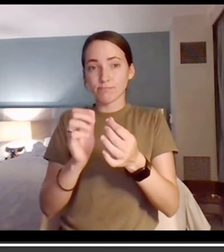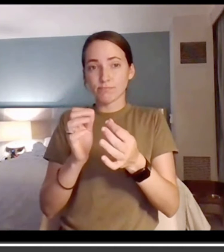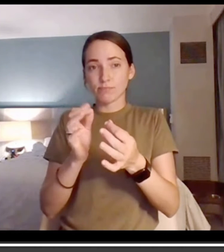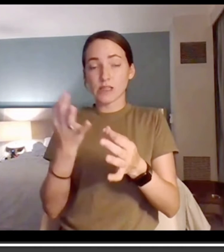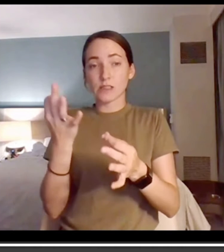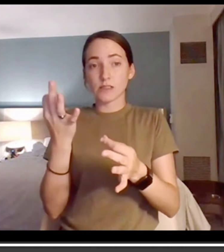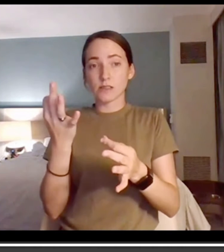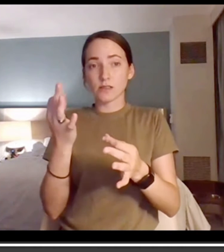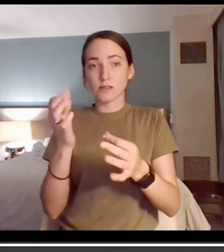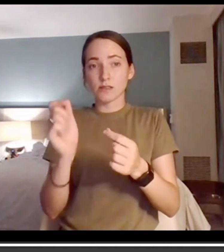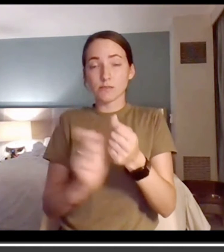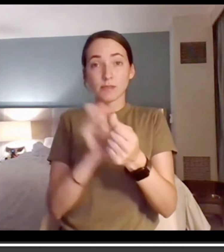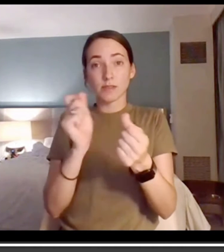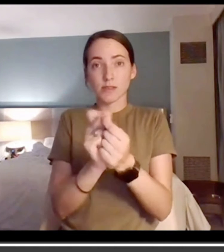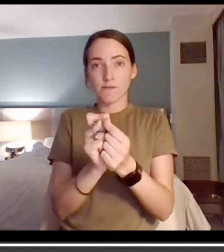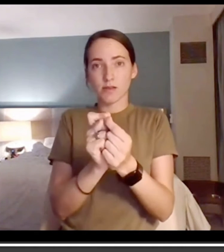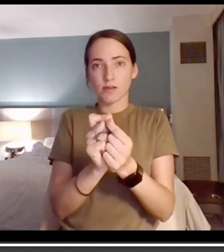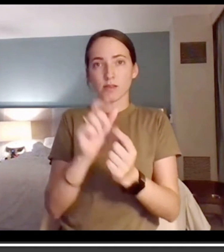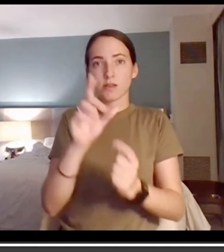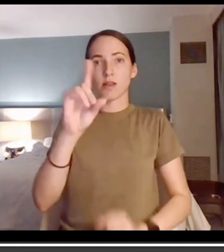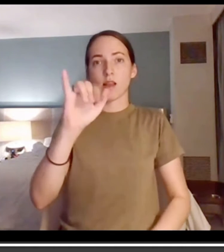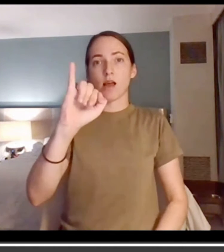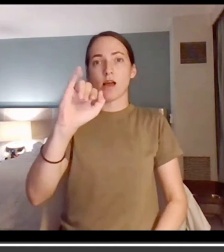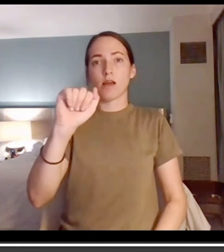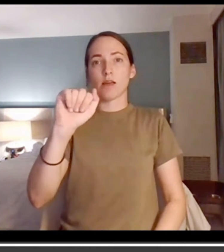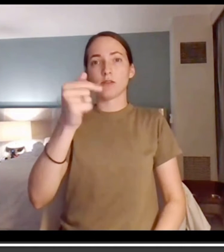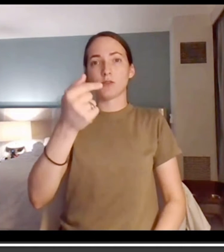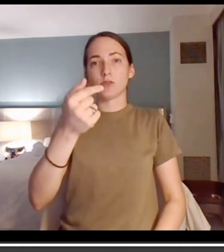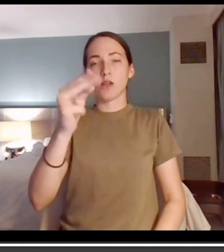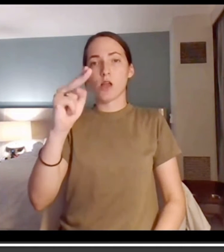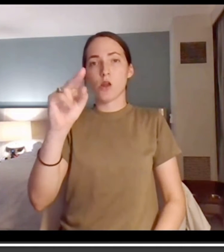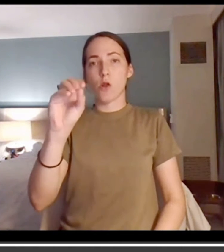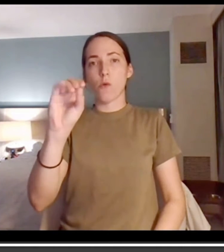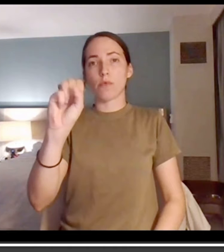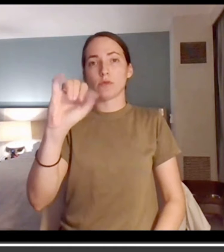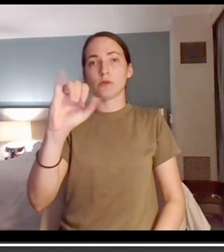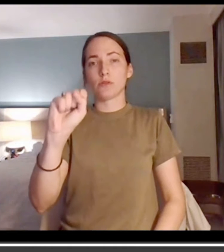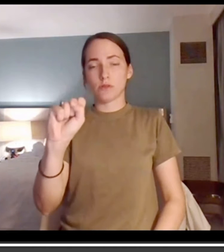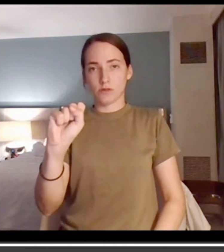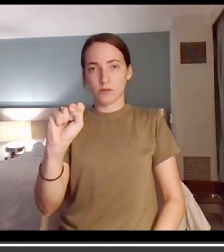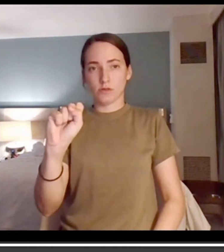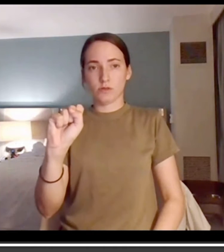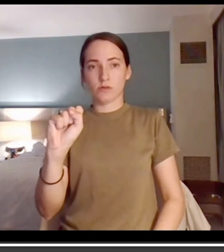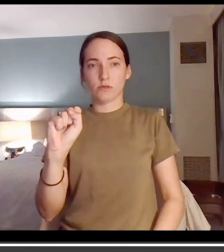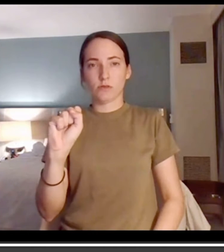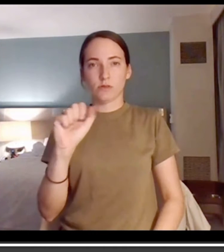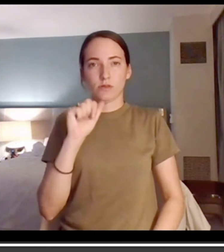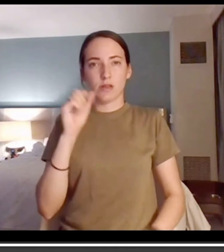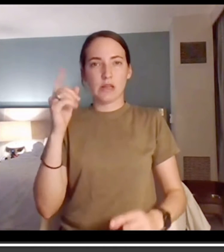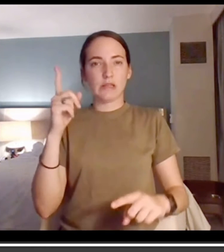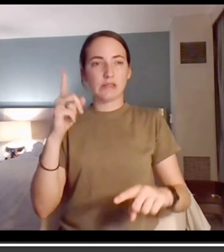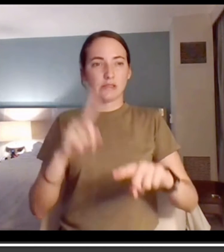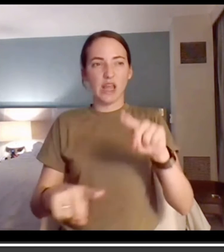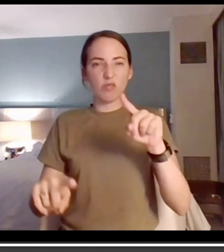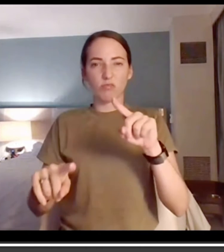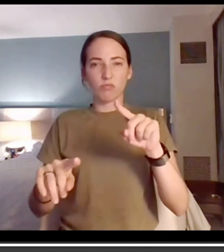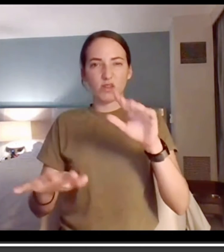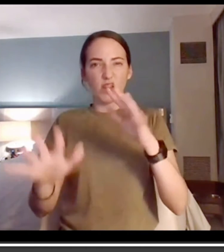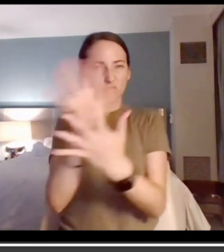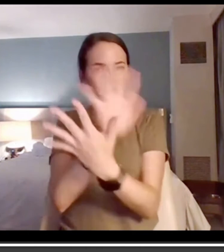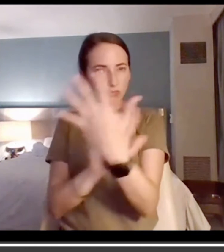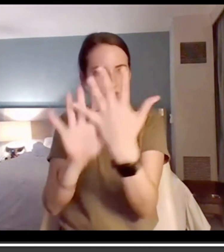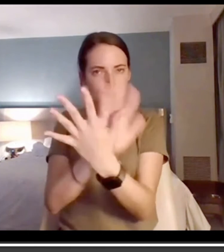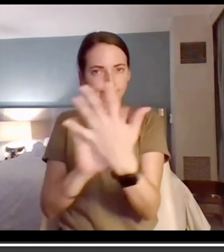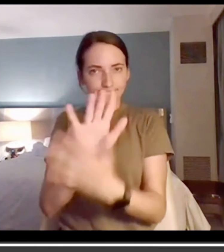disability benefits when your medical condition is sort of this wishy-washy, lot of different types of things. It's much better to be a